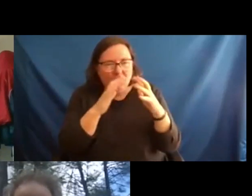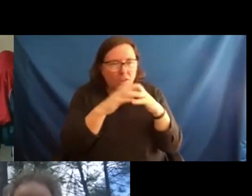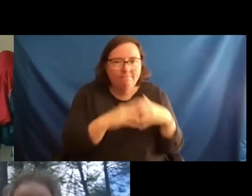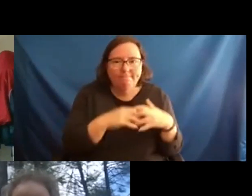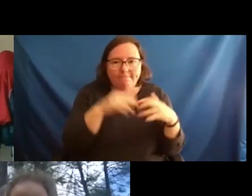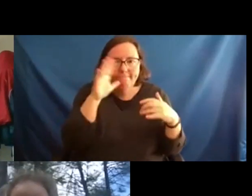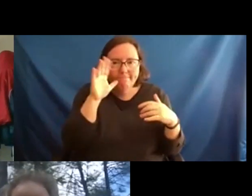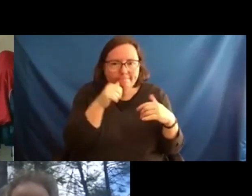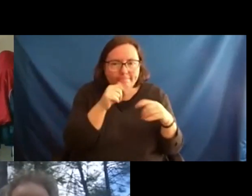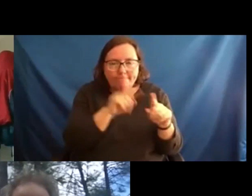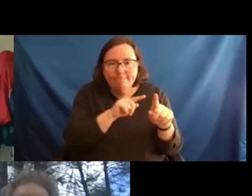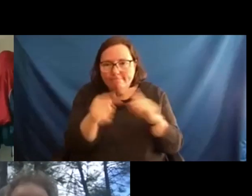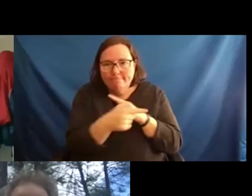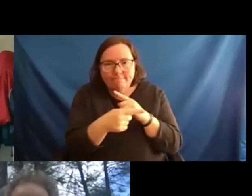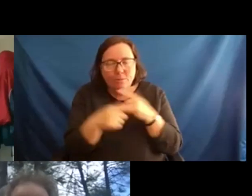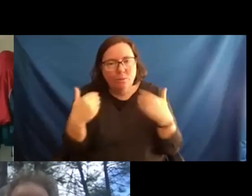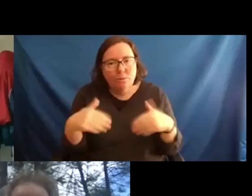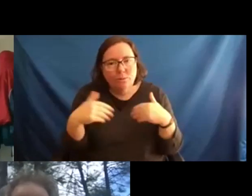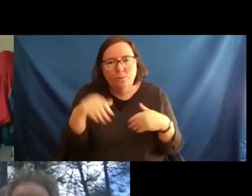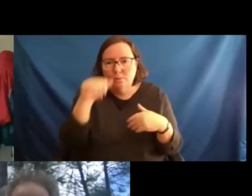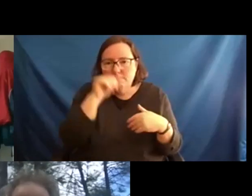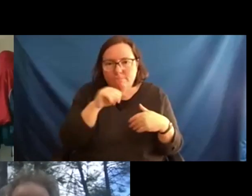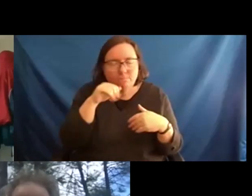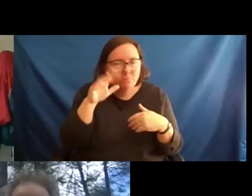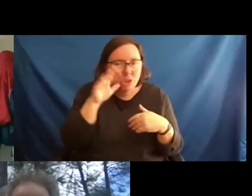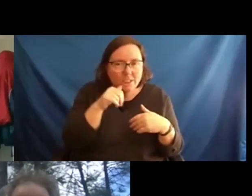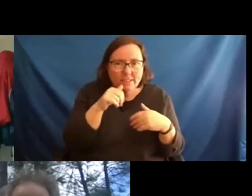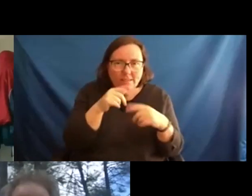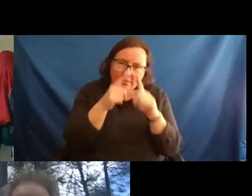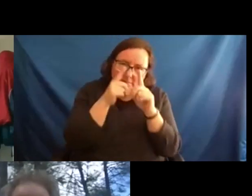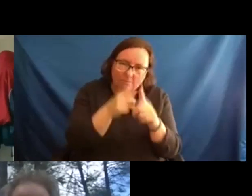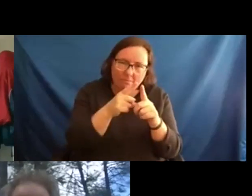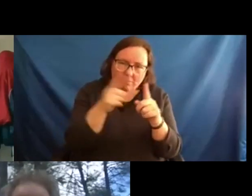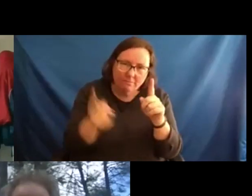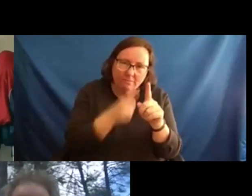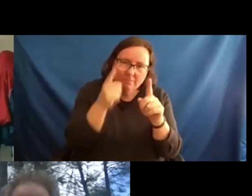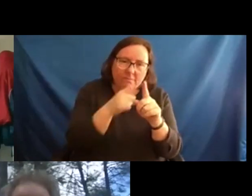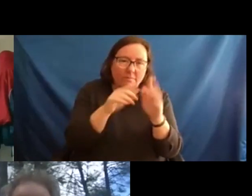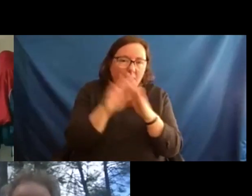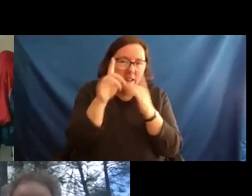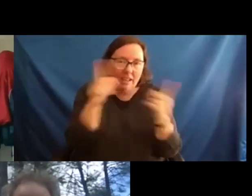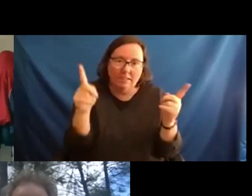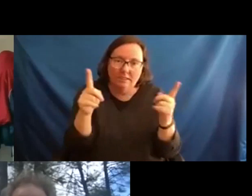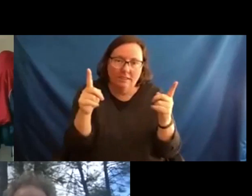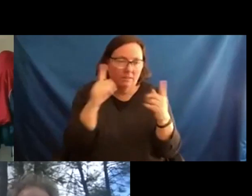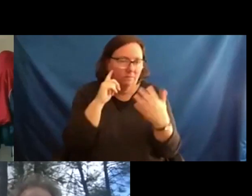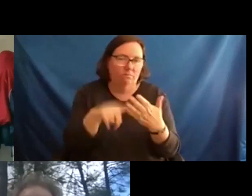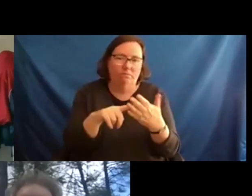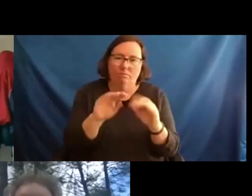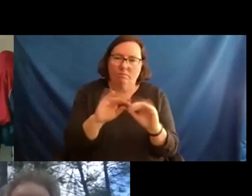a disability, your persistence to achieve academic excellence is no small